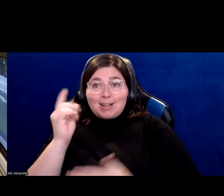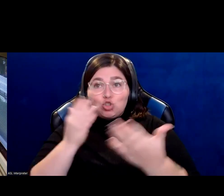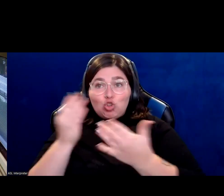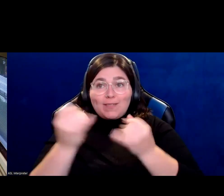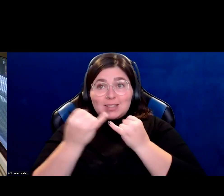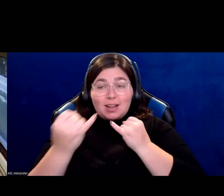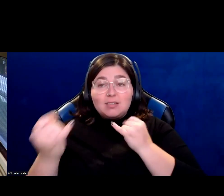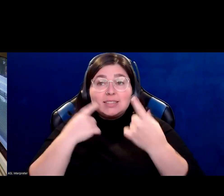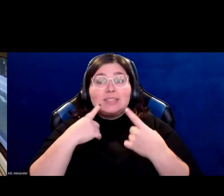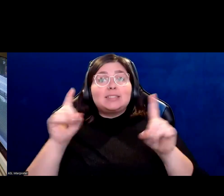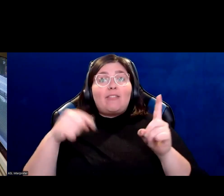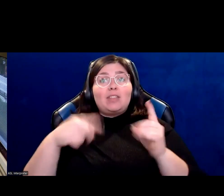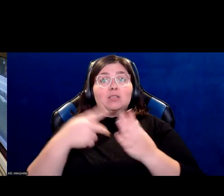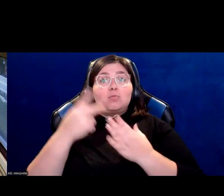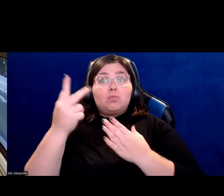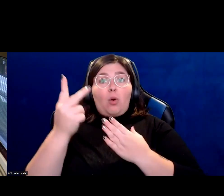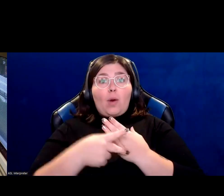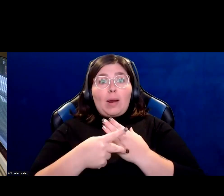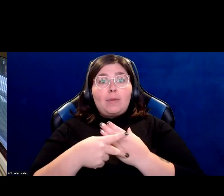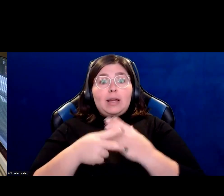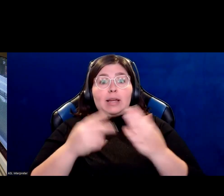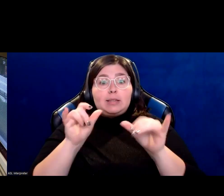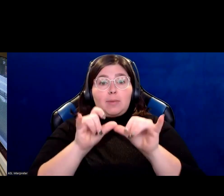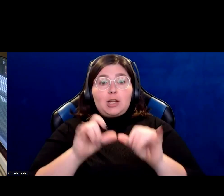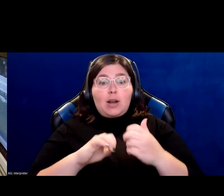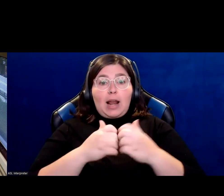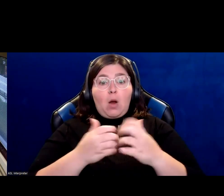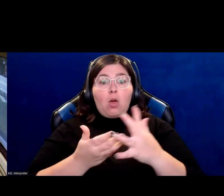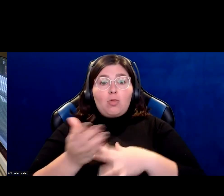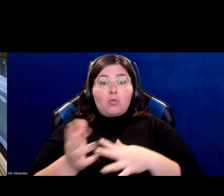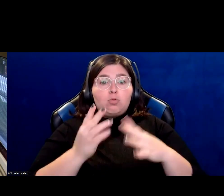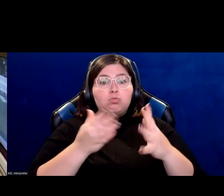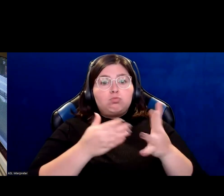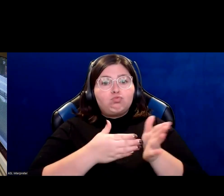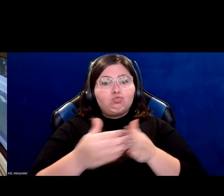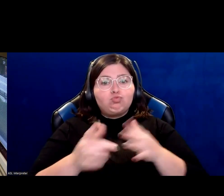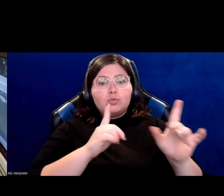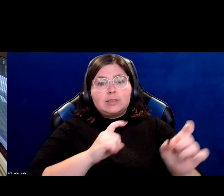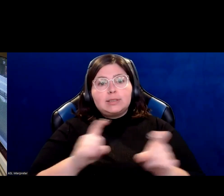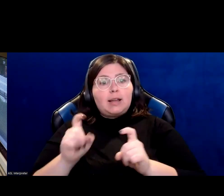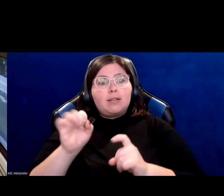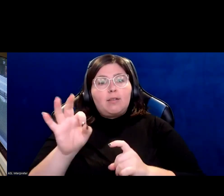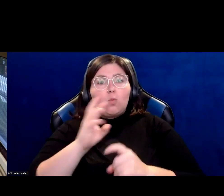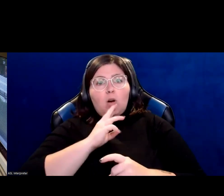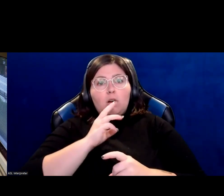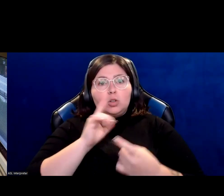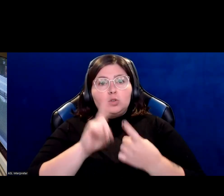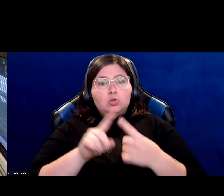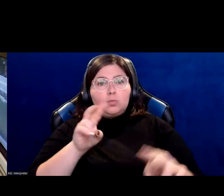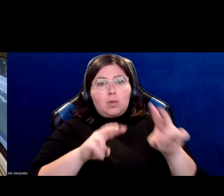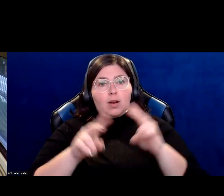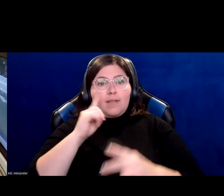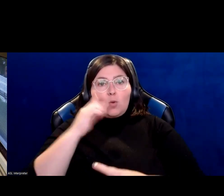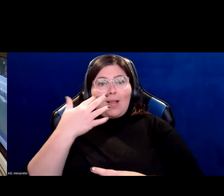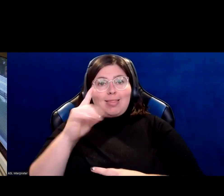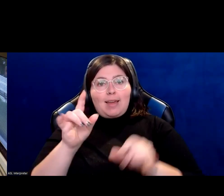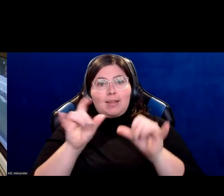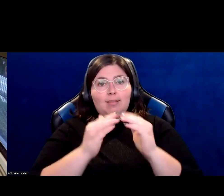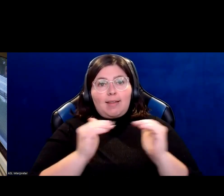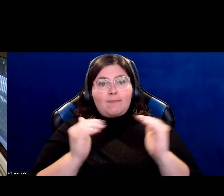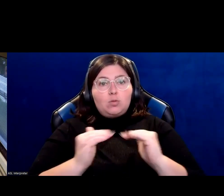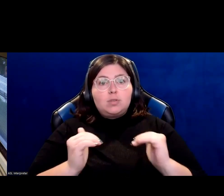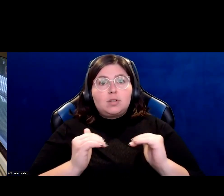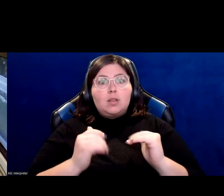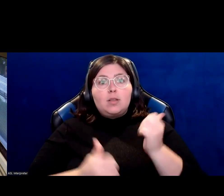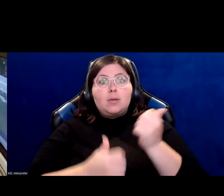this program is measured through the periodic testing of water to monitor for lead levels. The